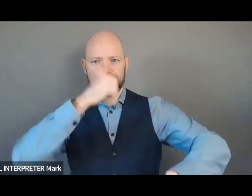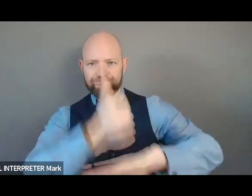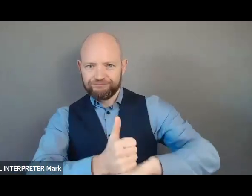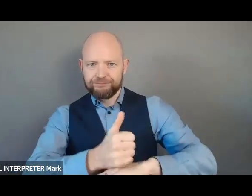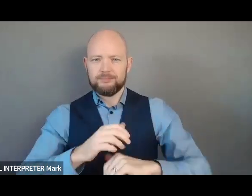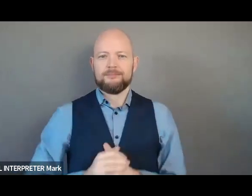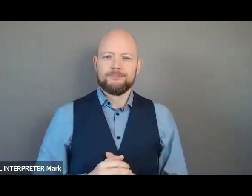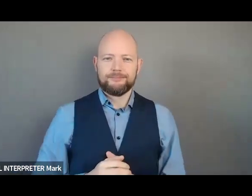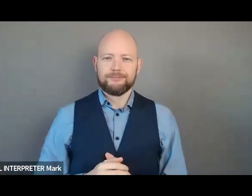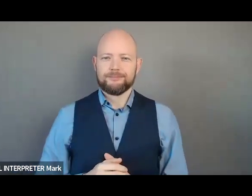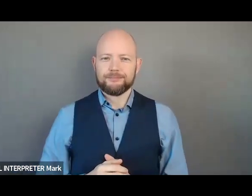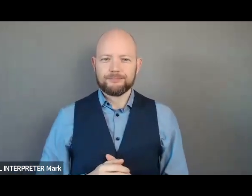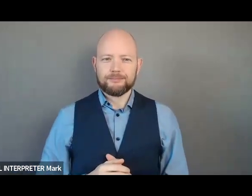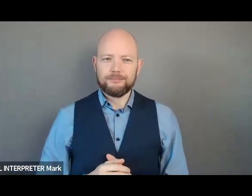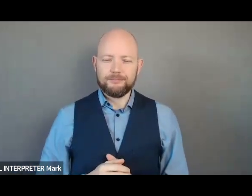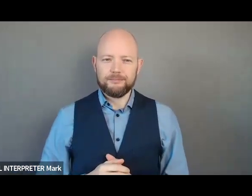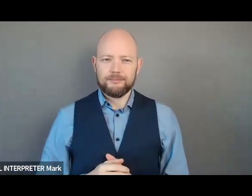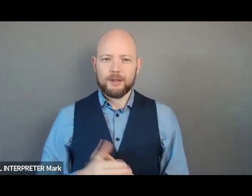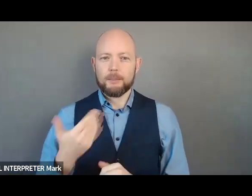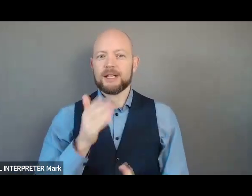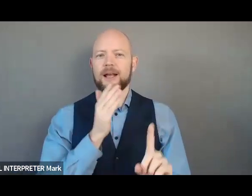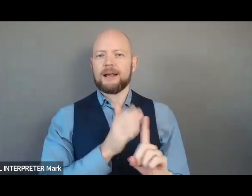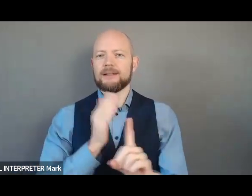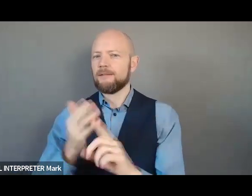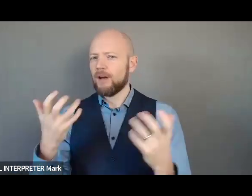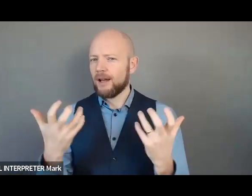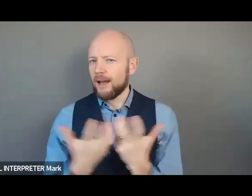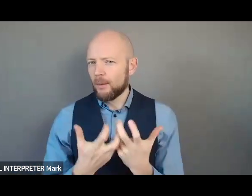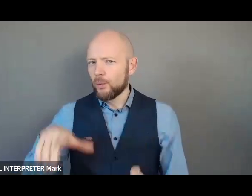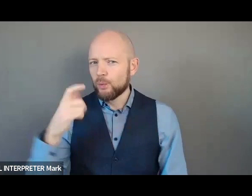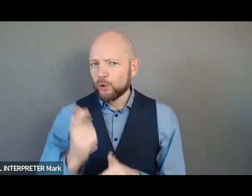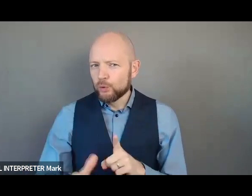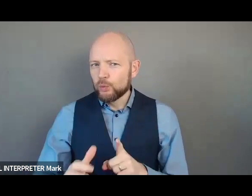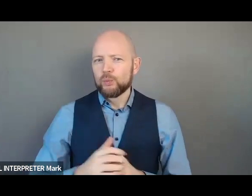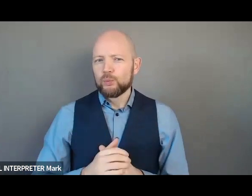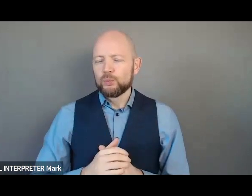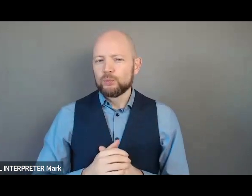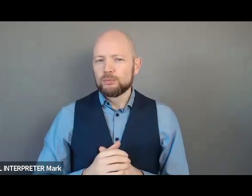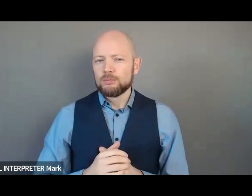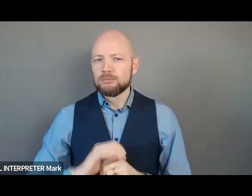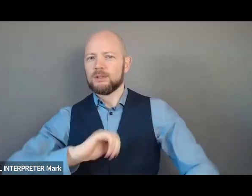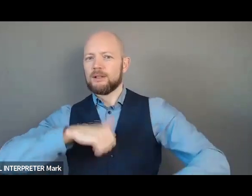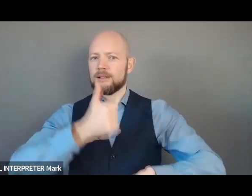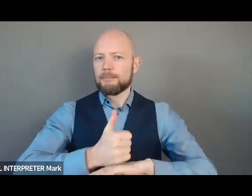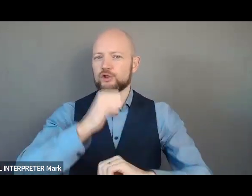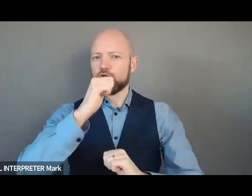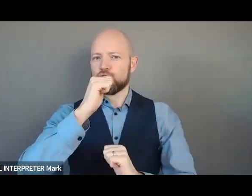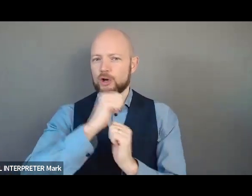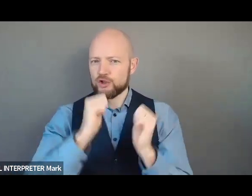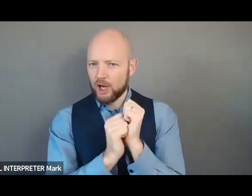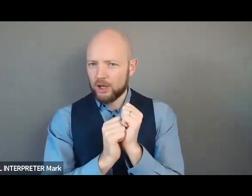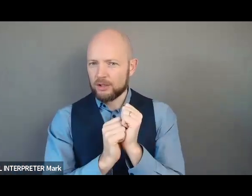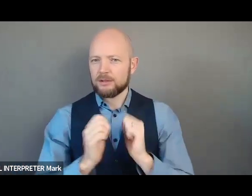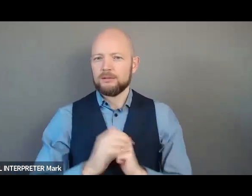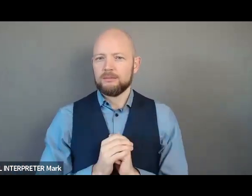we identified as, the ways we could do this is to establish structures and ensure that senior leadership teams